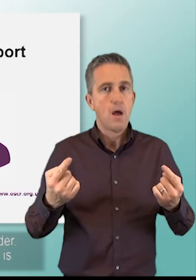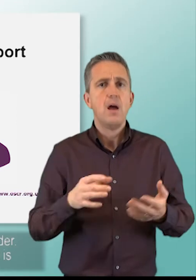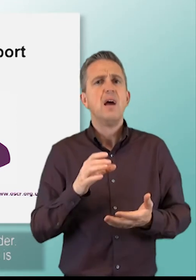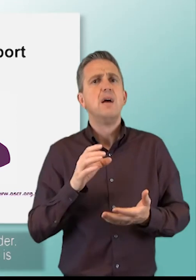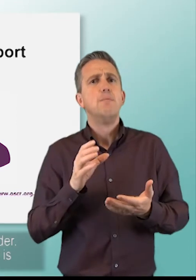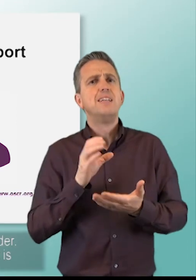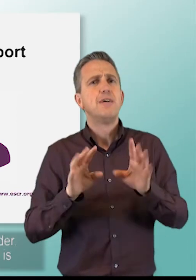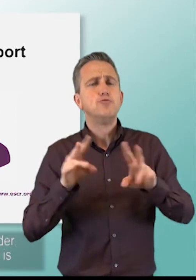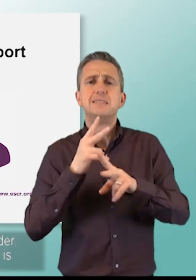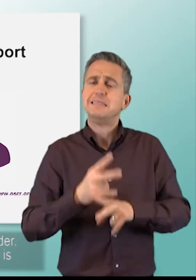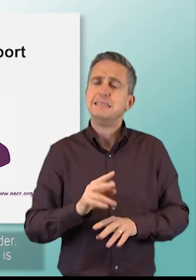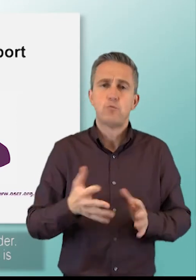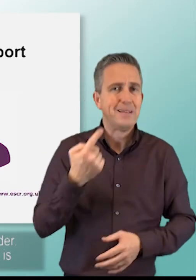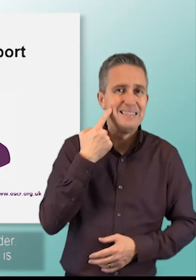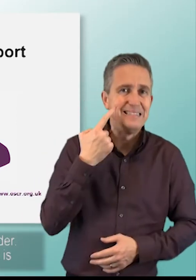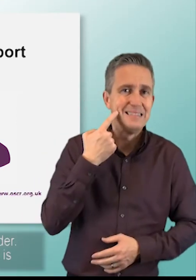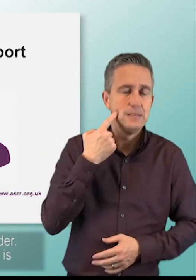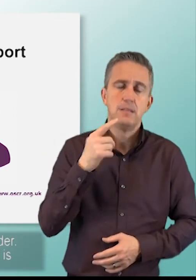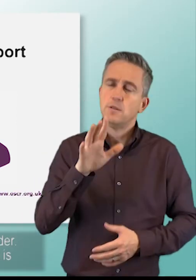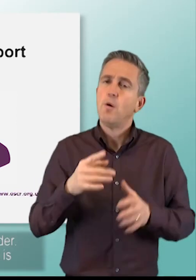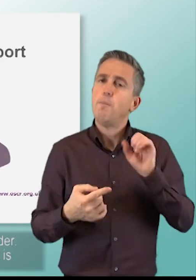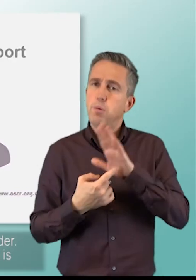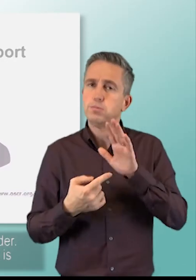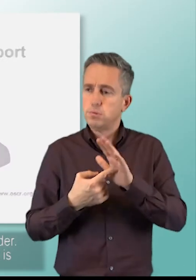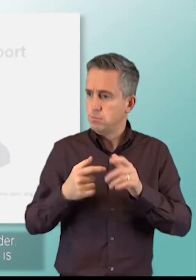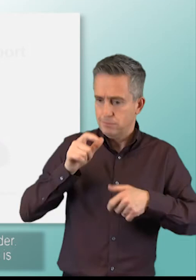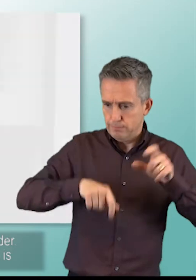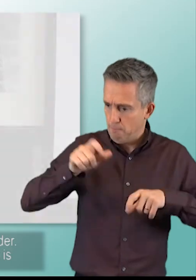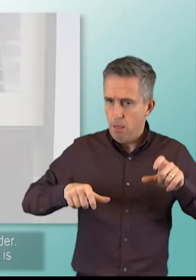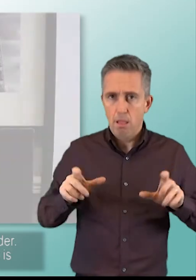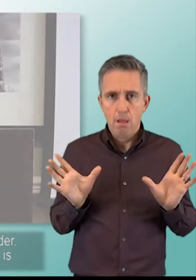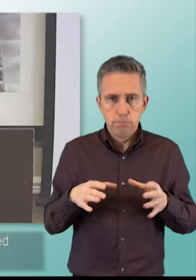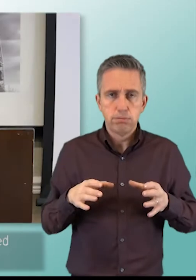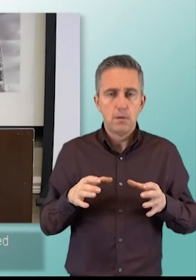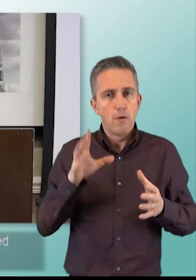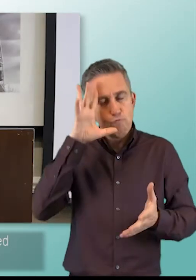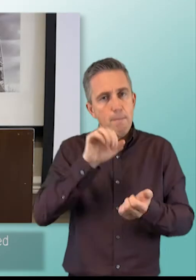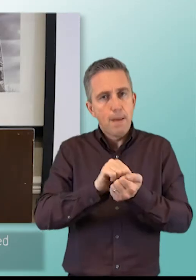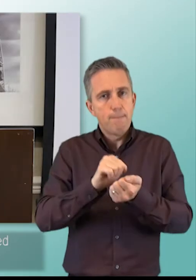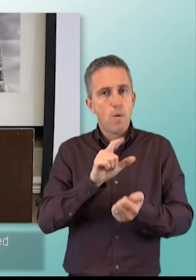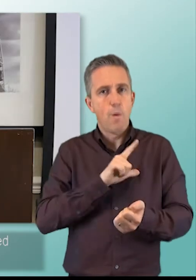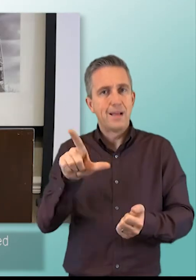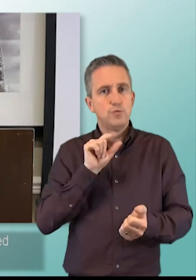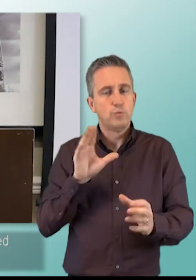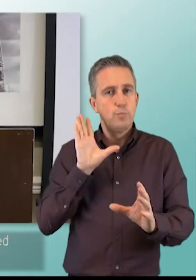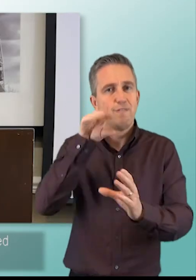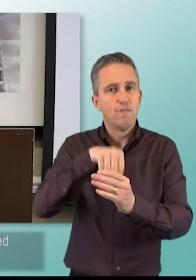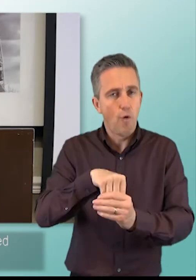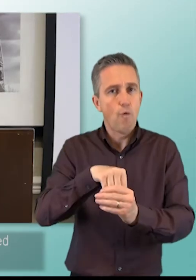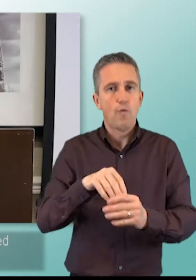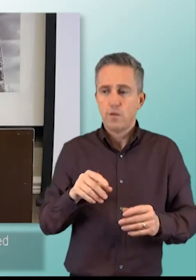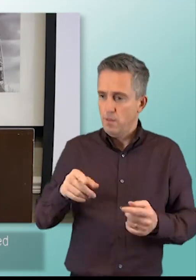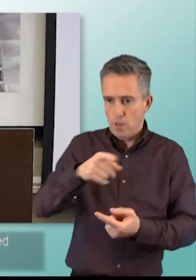hard enough without making it harder. Instead, I would suggest that you harness all that is positive about why you chose to become